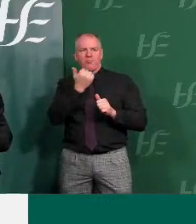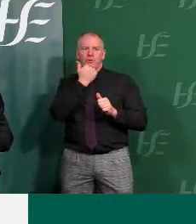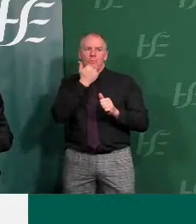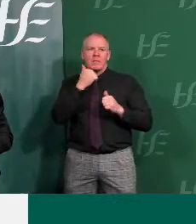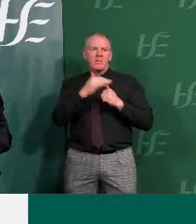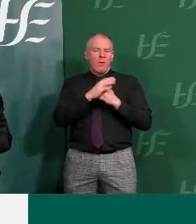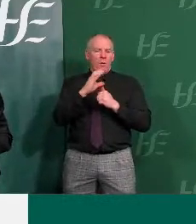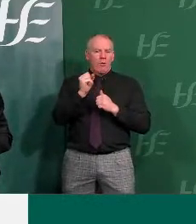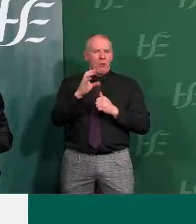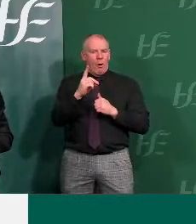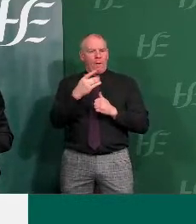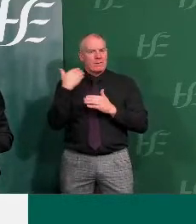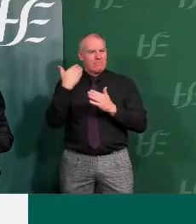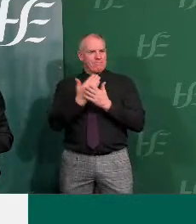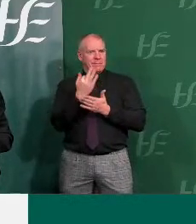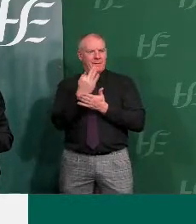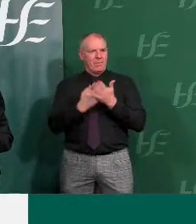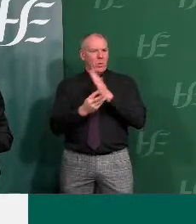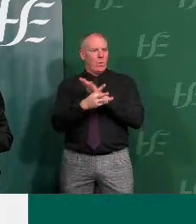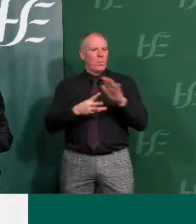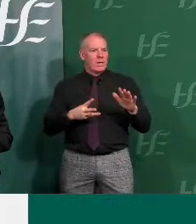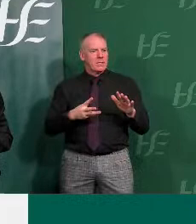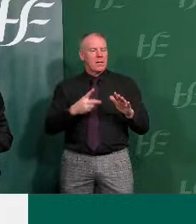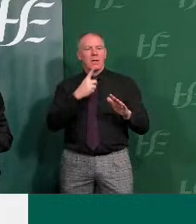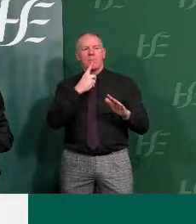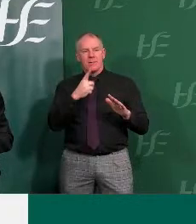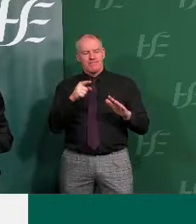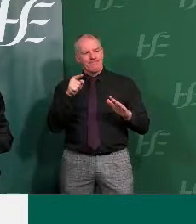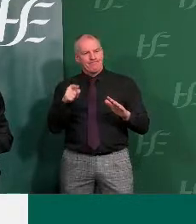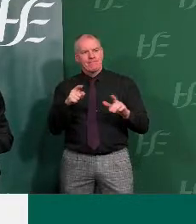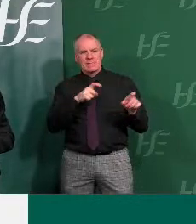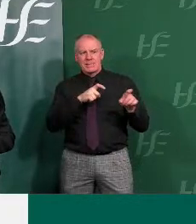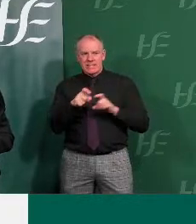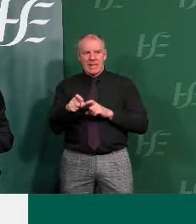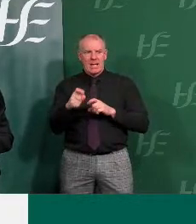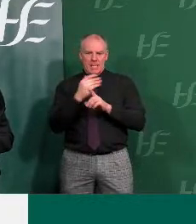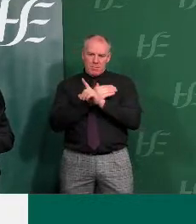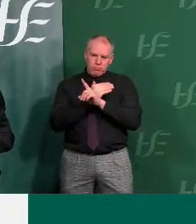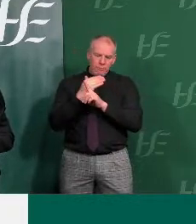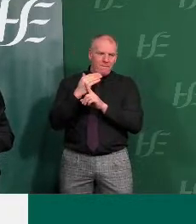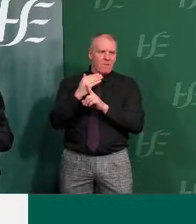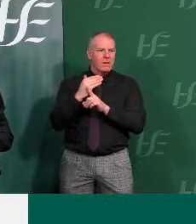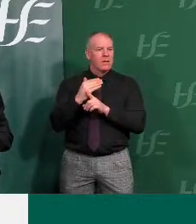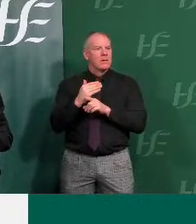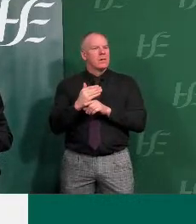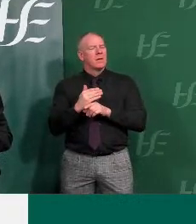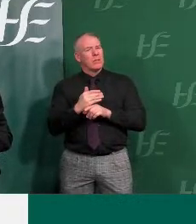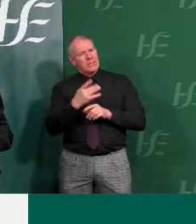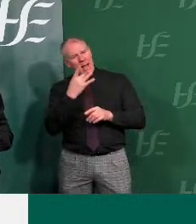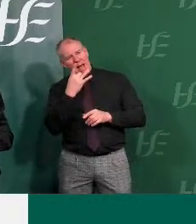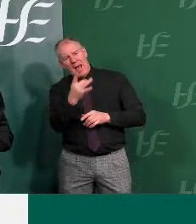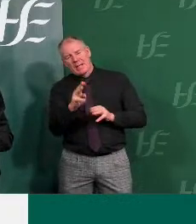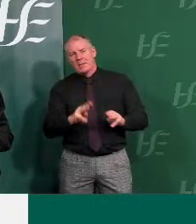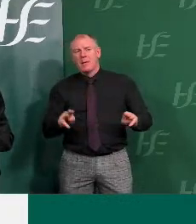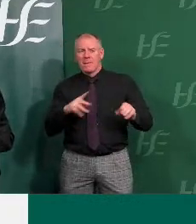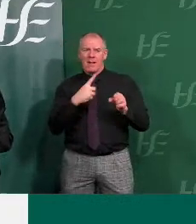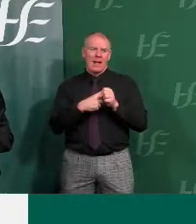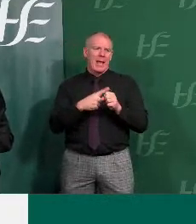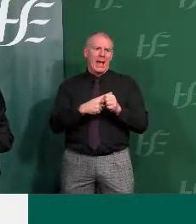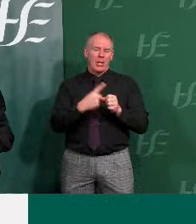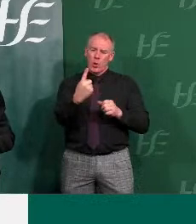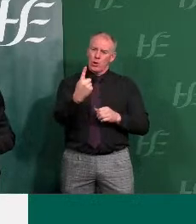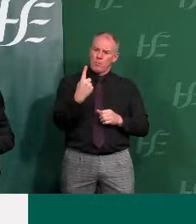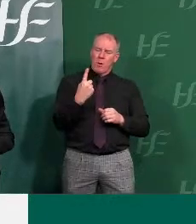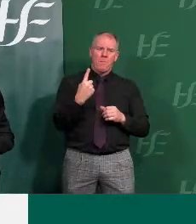last couple of weeks or so. But we are seeing steady and continuous progress. Just a urge to the public, again, to please come forward